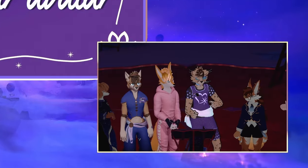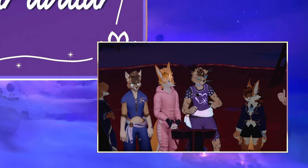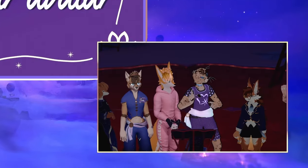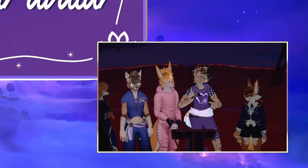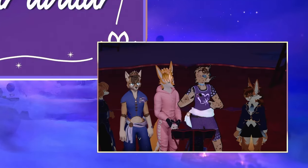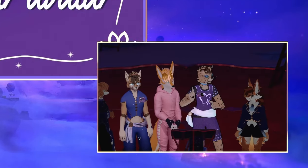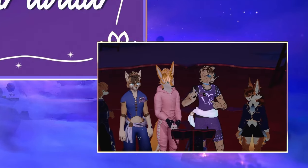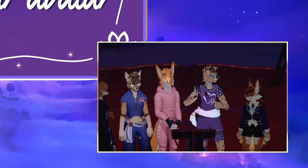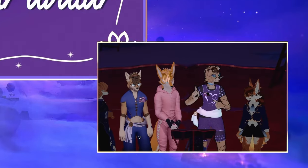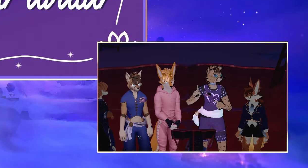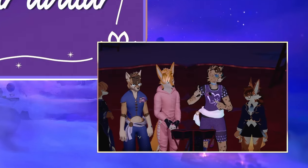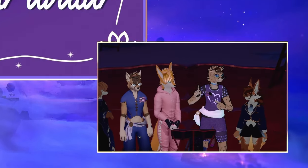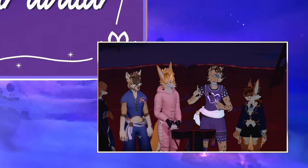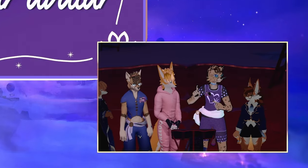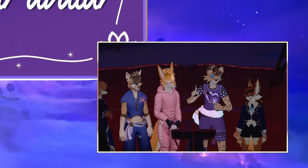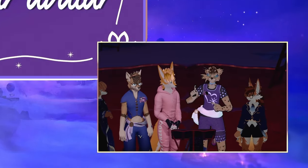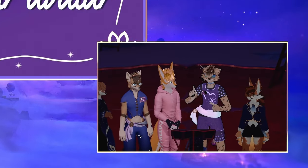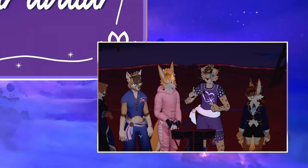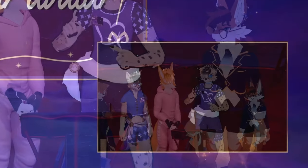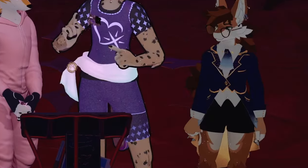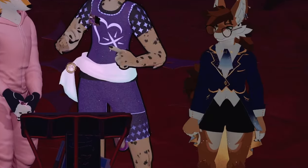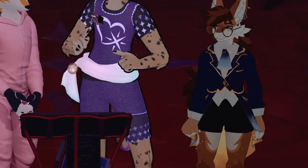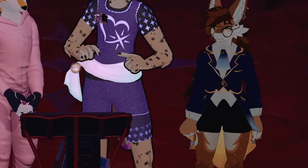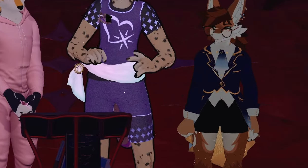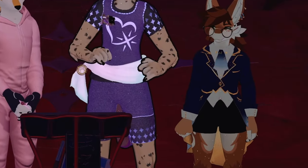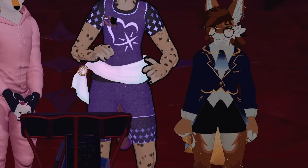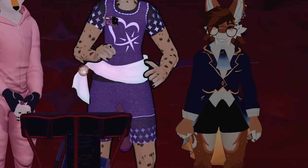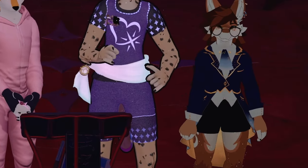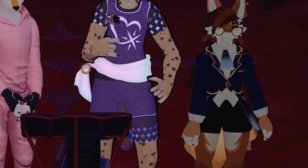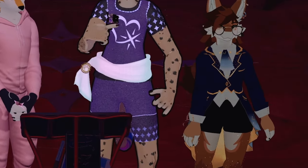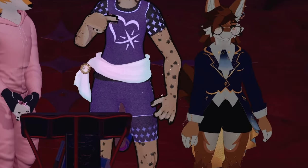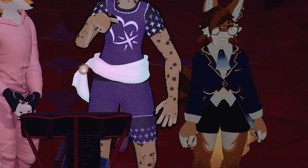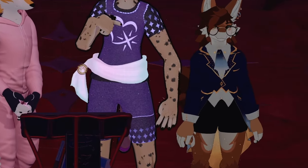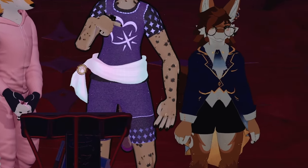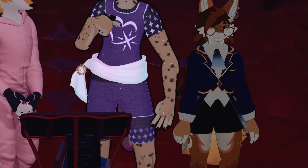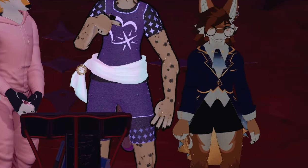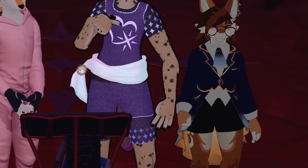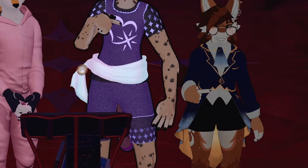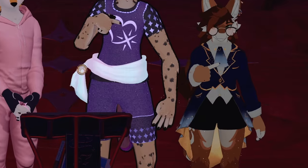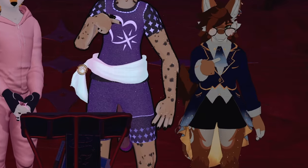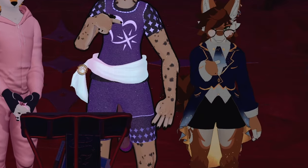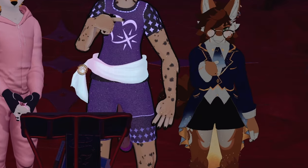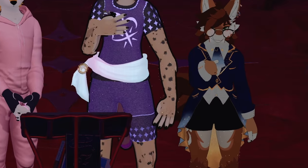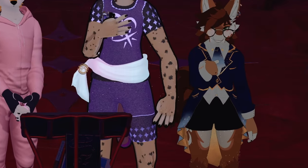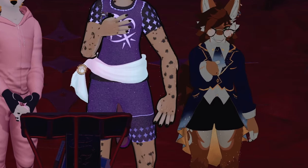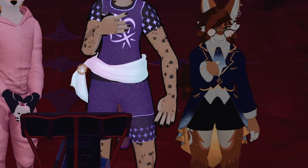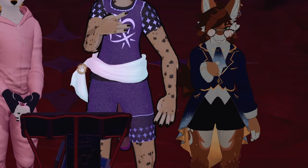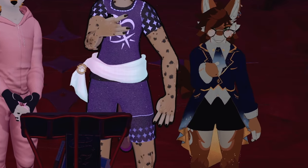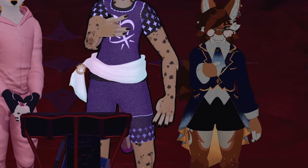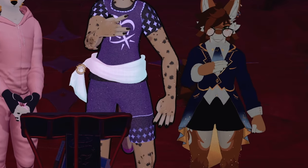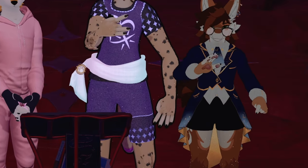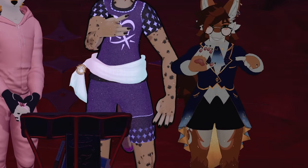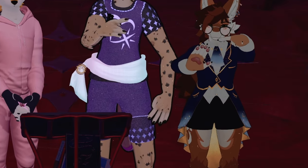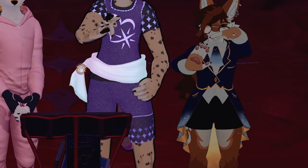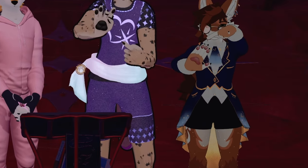So, I like your avatar. We're going to show that again. So Zaid's currently showing the